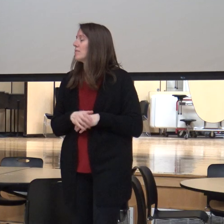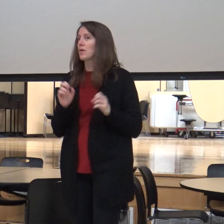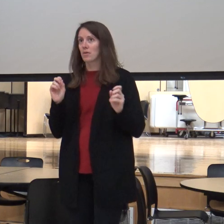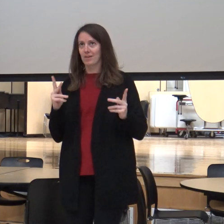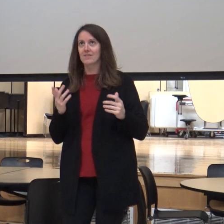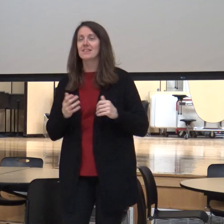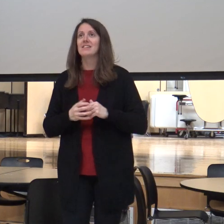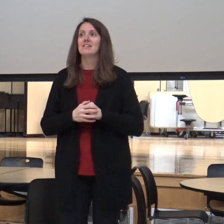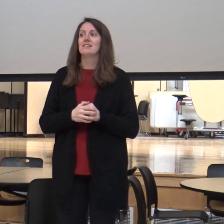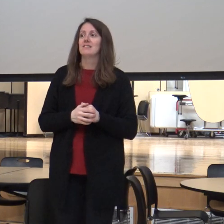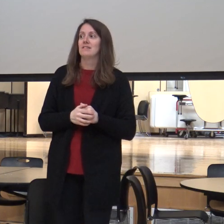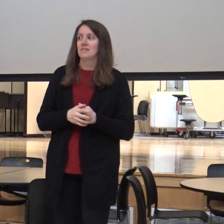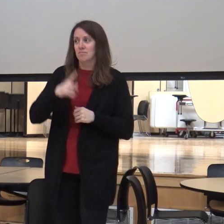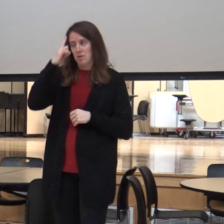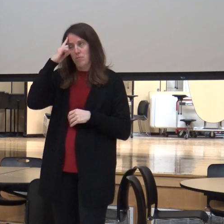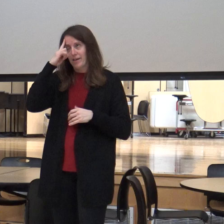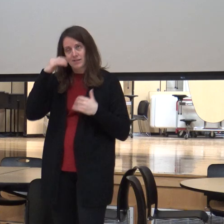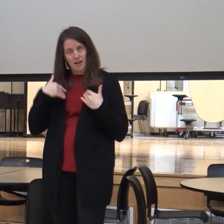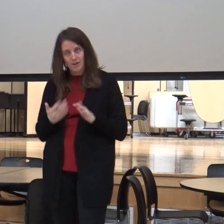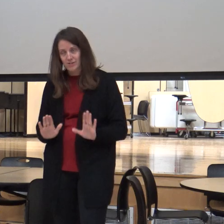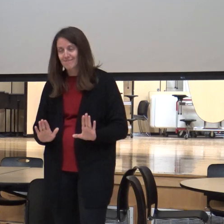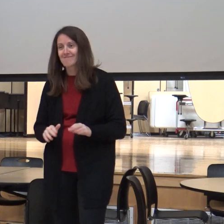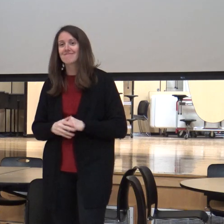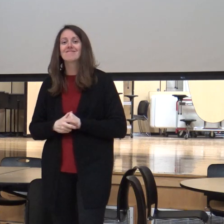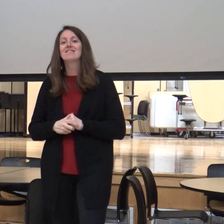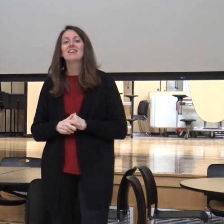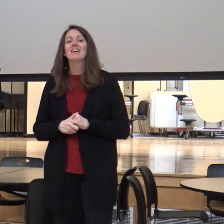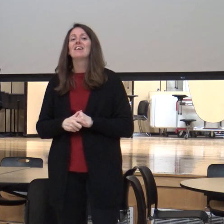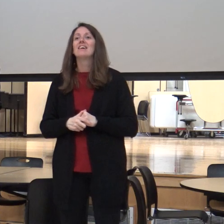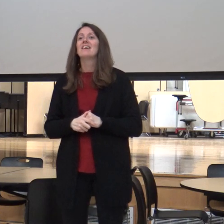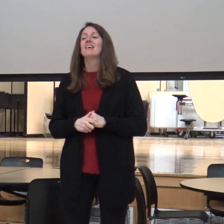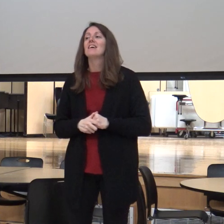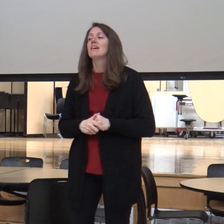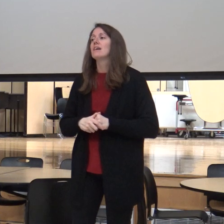Okay. Brain's tired.